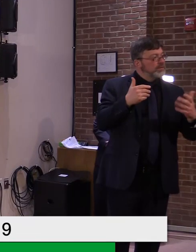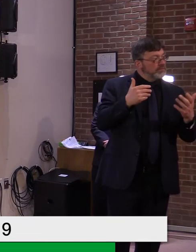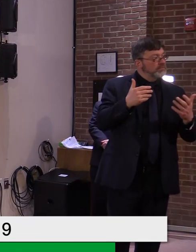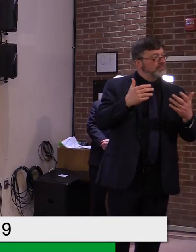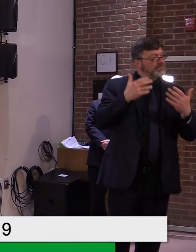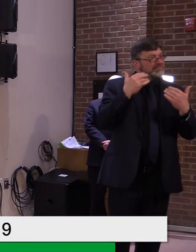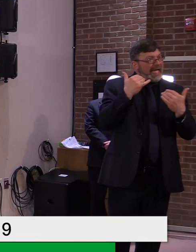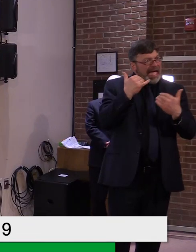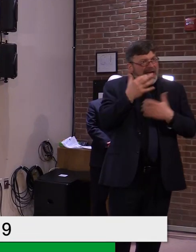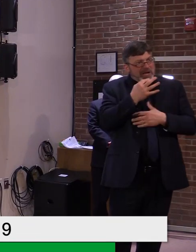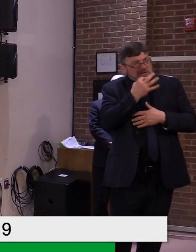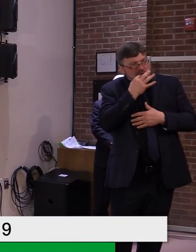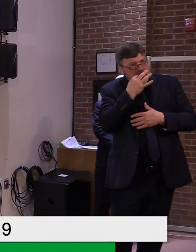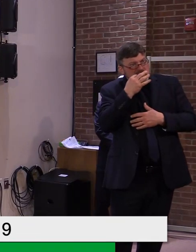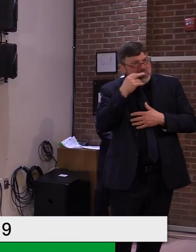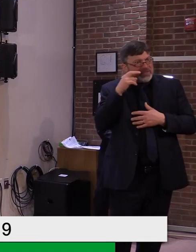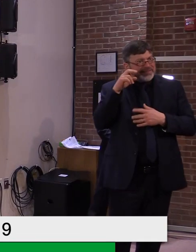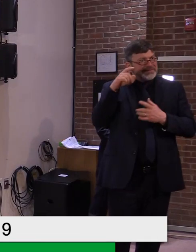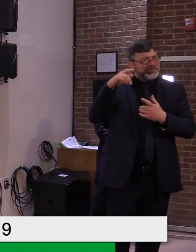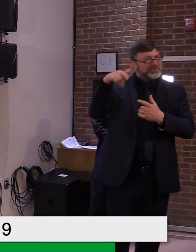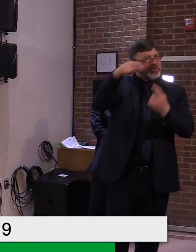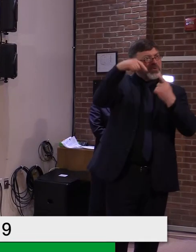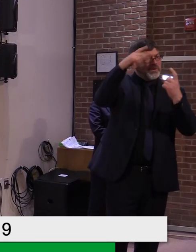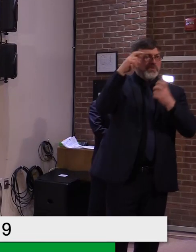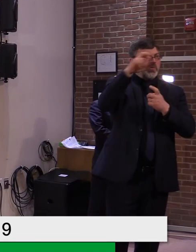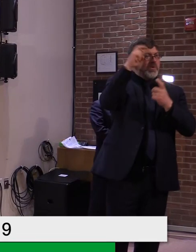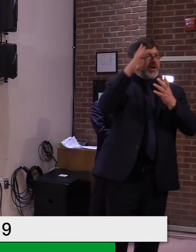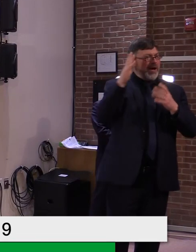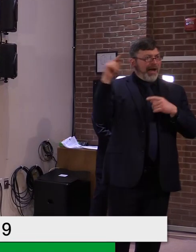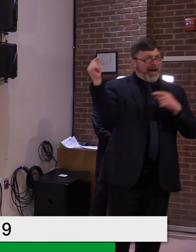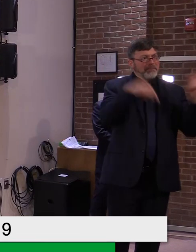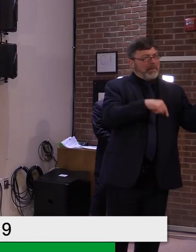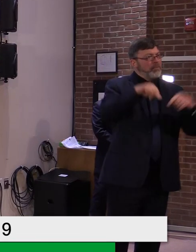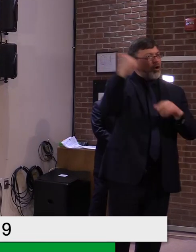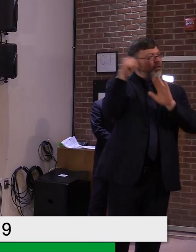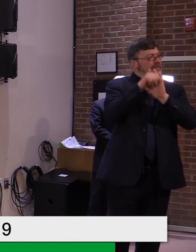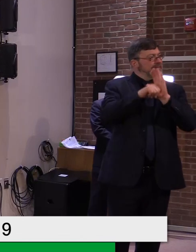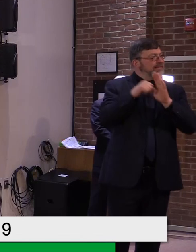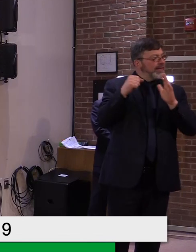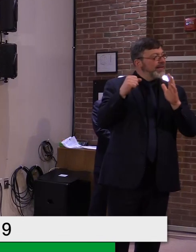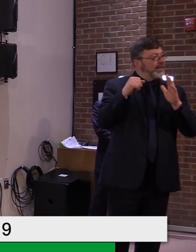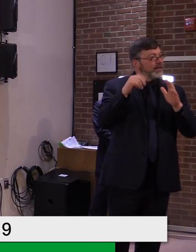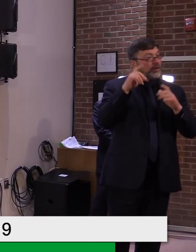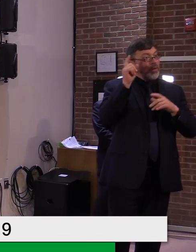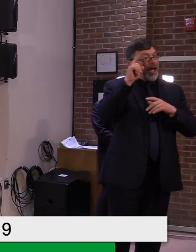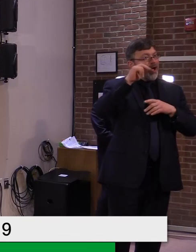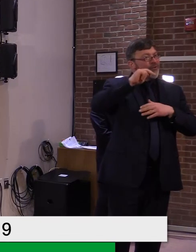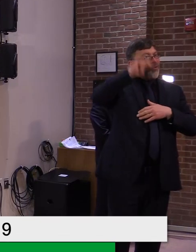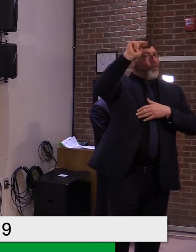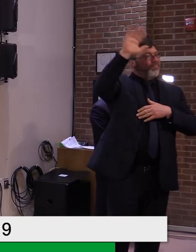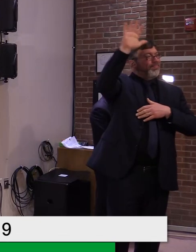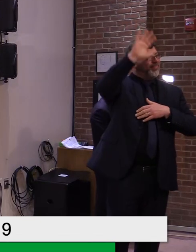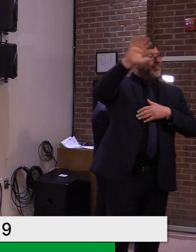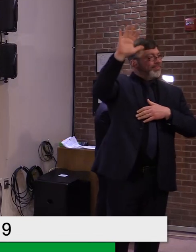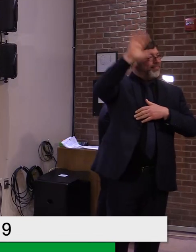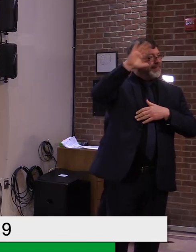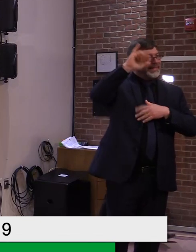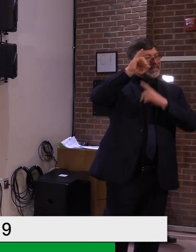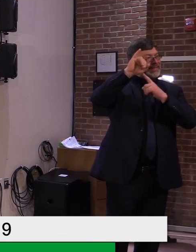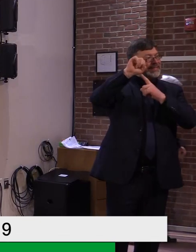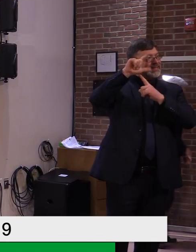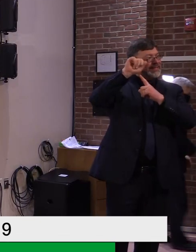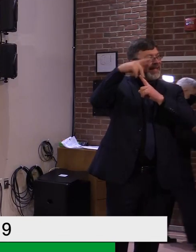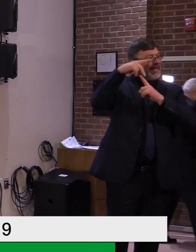island was hit hard, very hard last year with all the closings. And people need a sense that they can